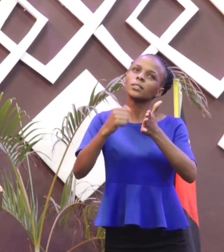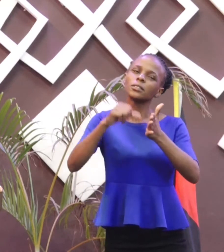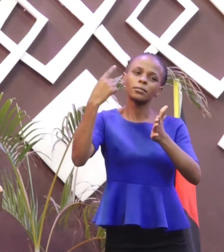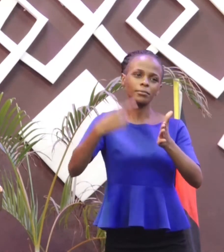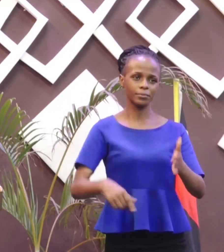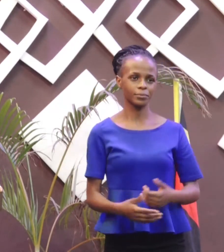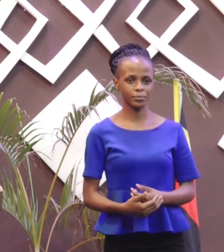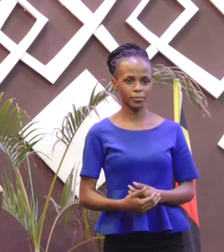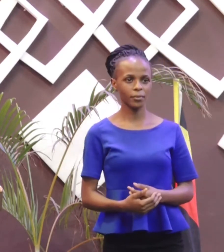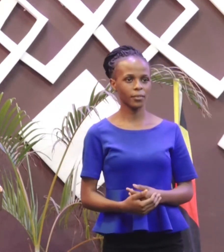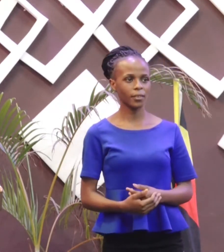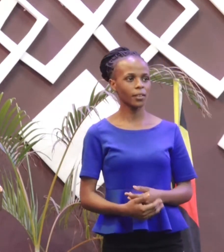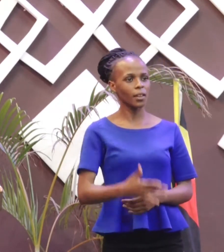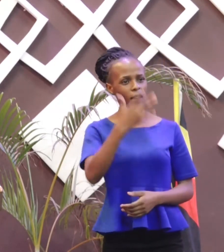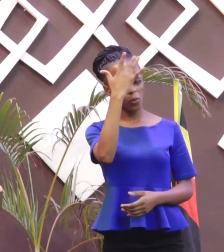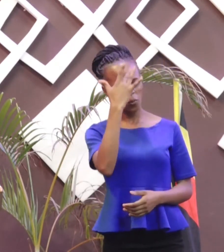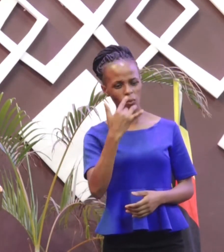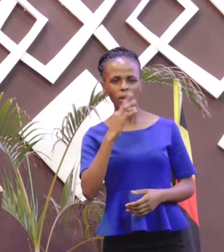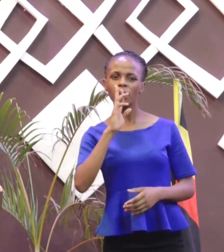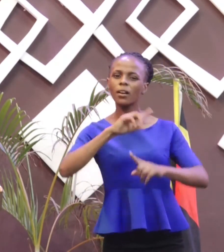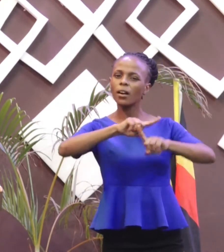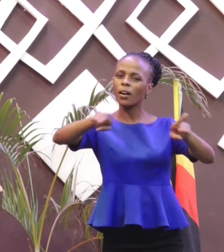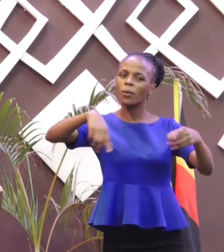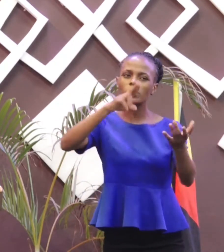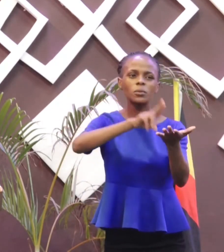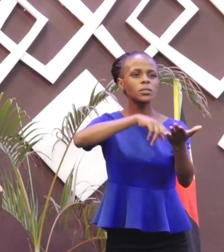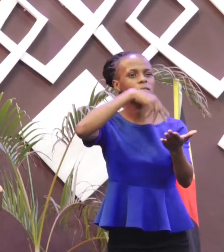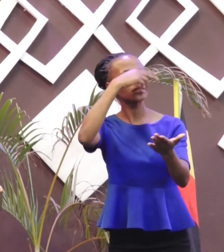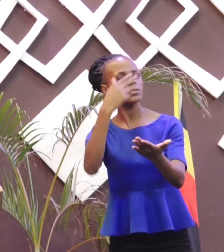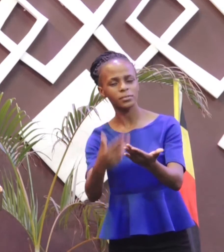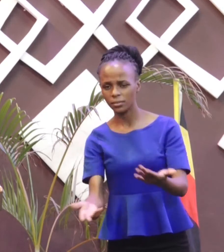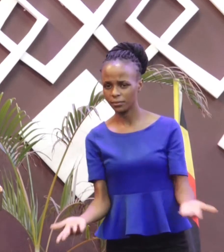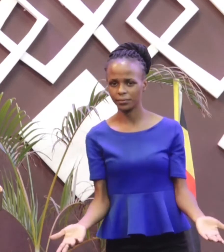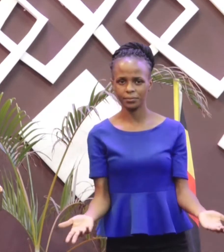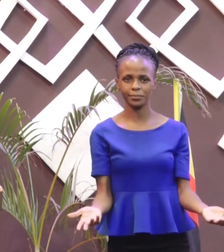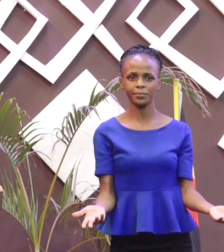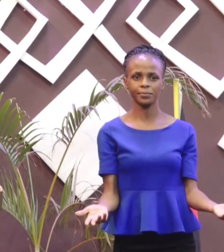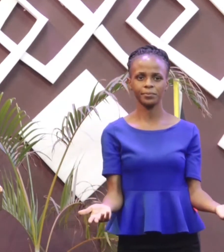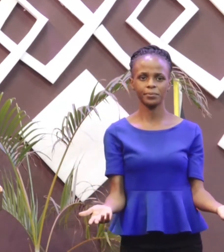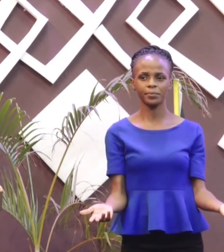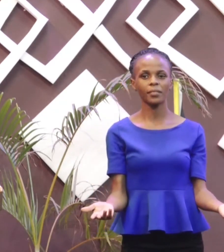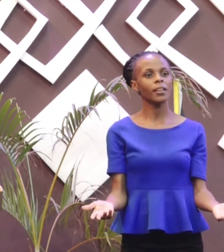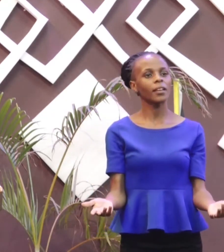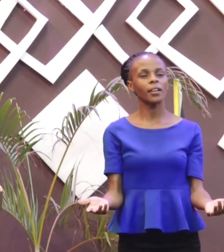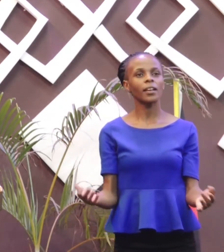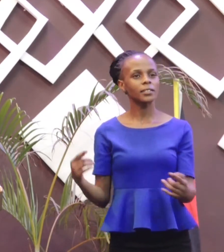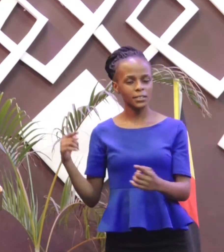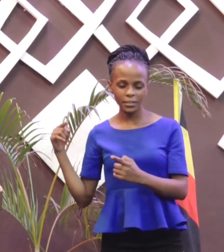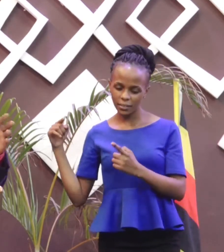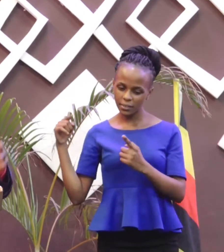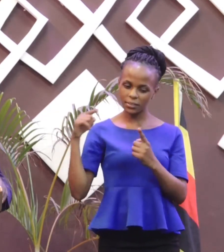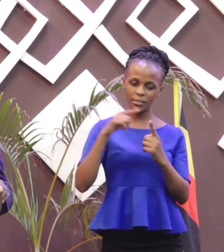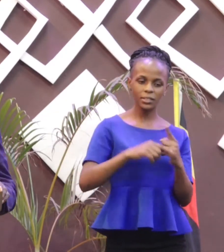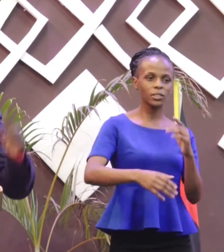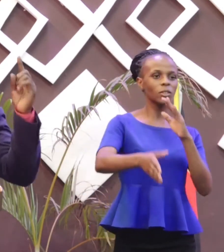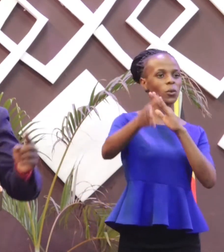Mukama. Why are we failing? Lwaki tulemereddwa? Until God